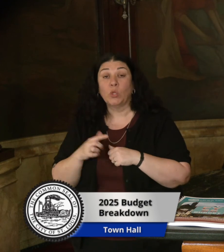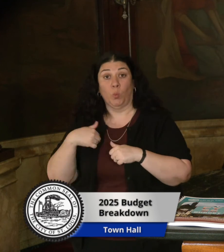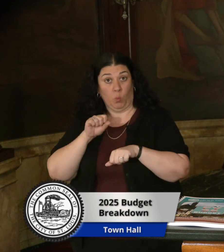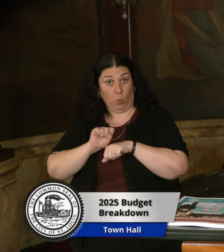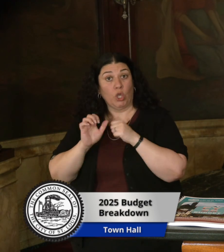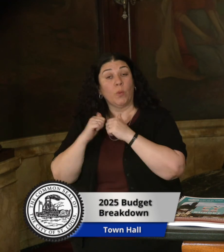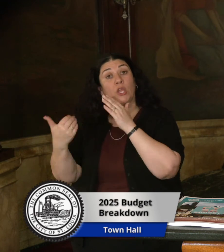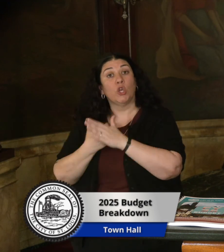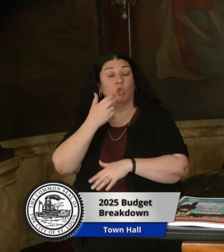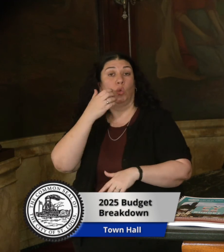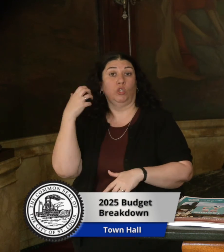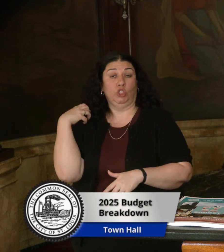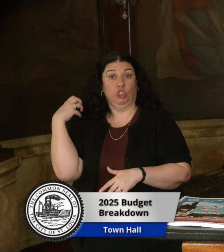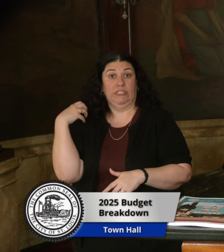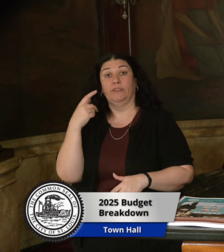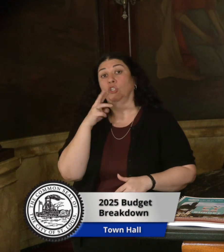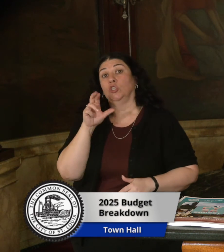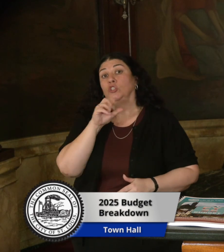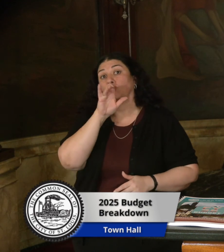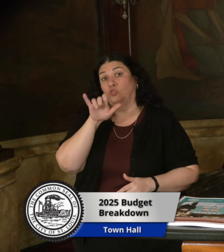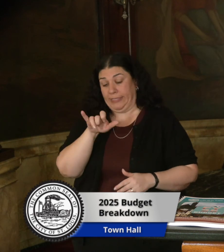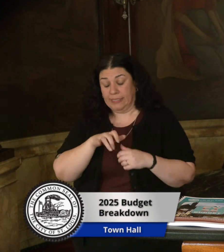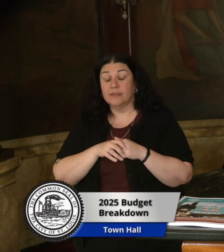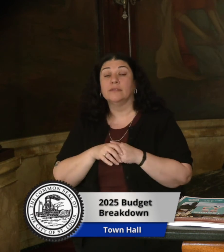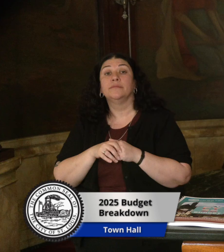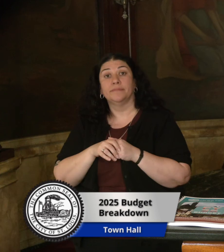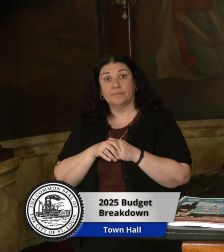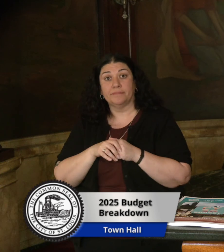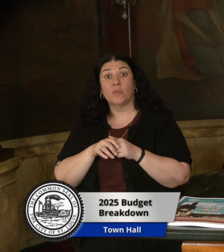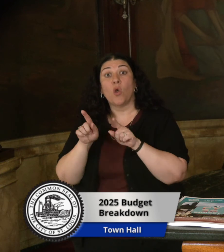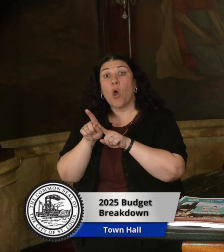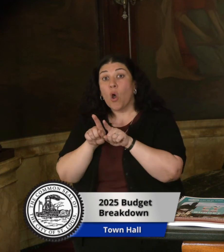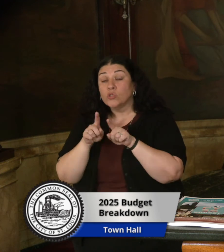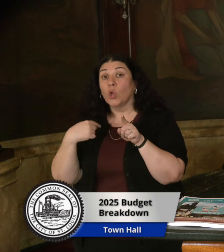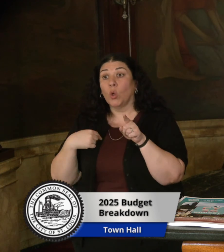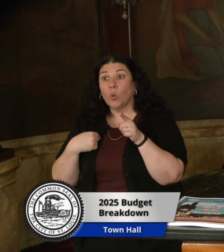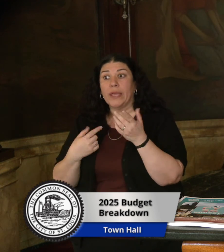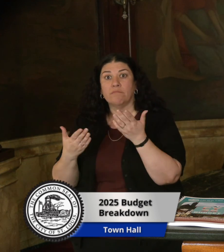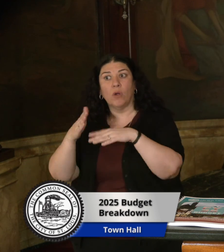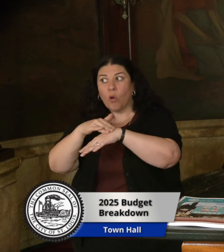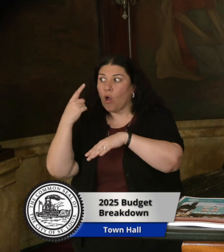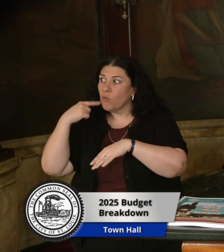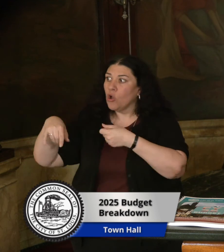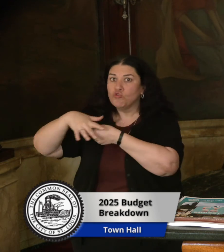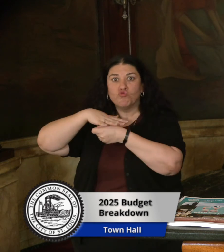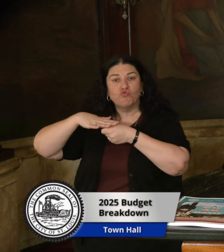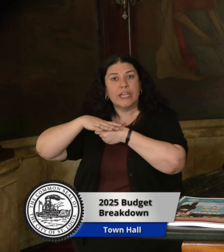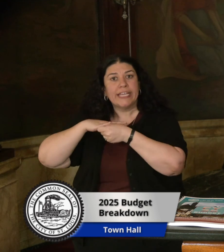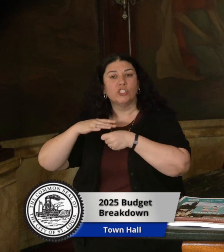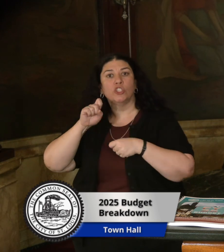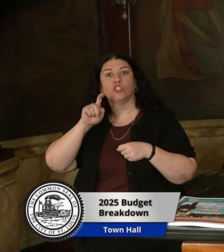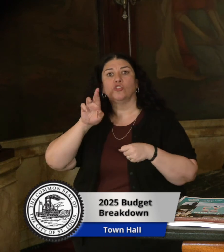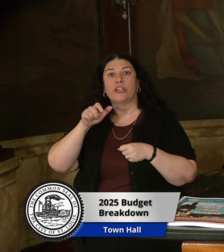chief, Chief Tracy, as well as we called for a regional crime strategy, and that's called